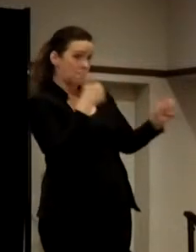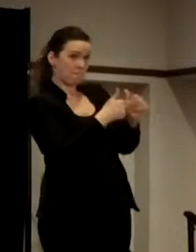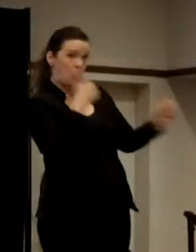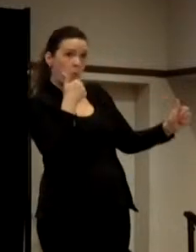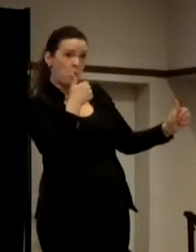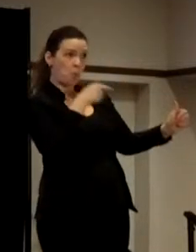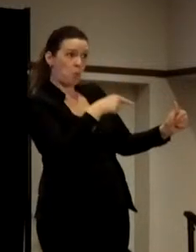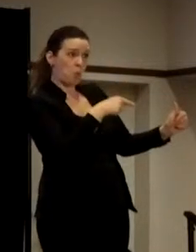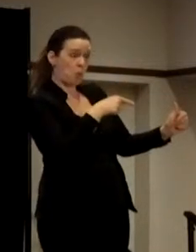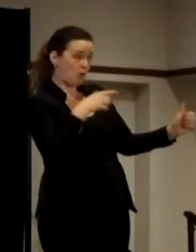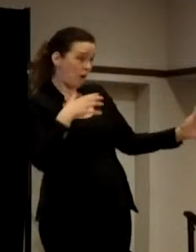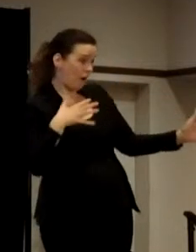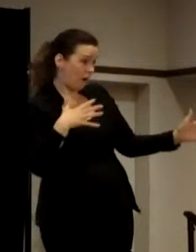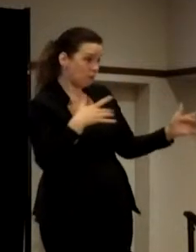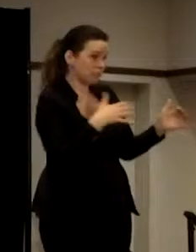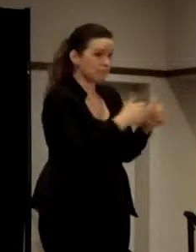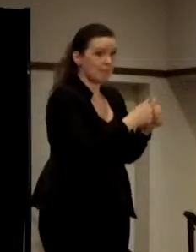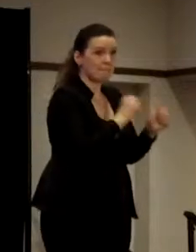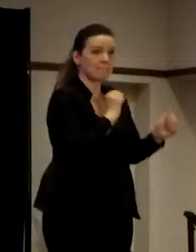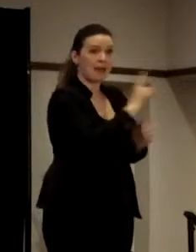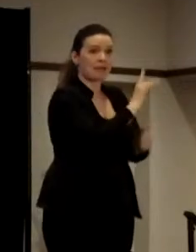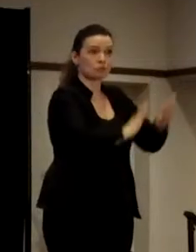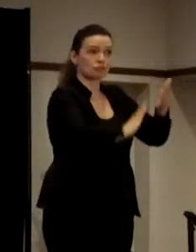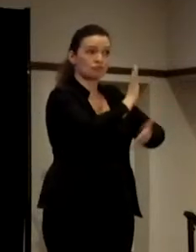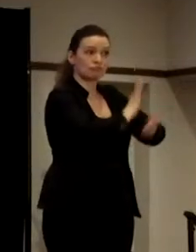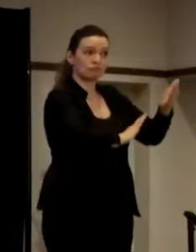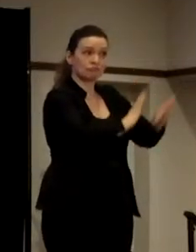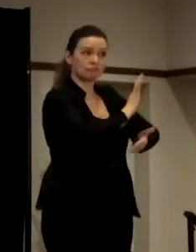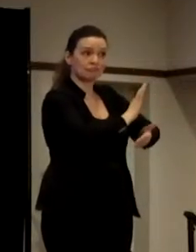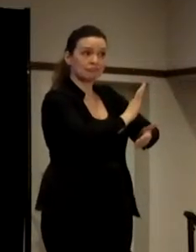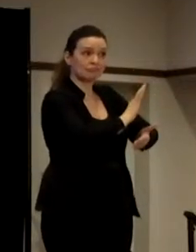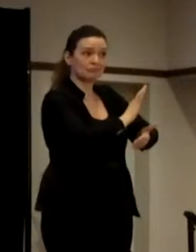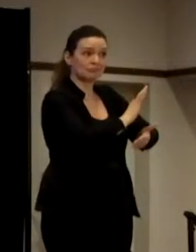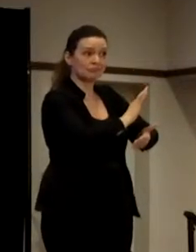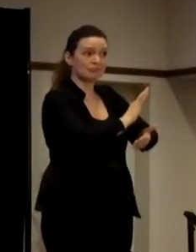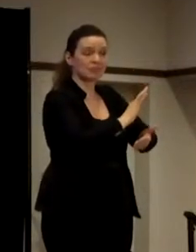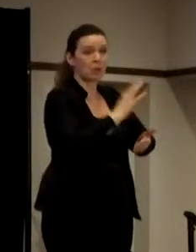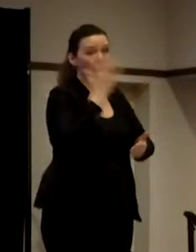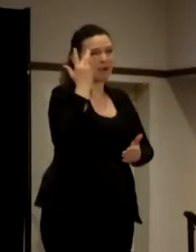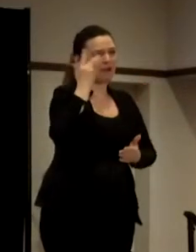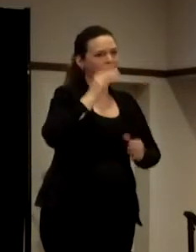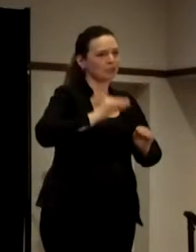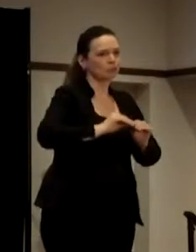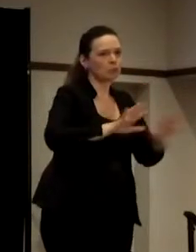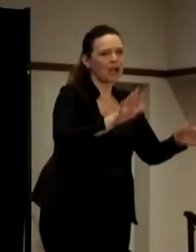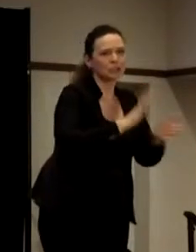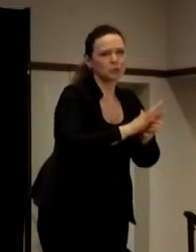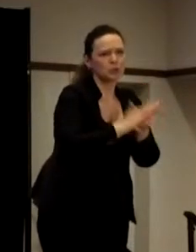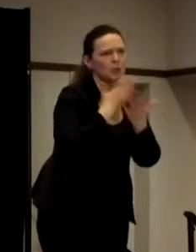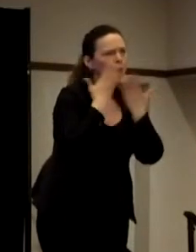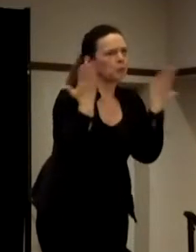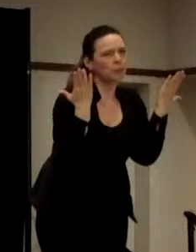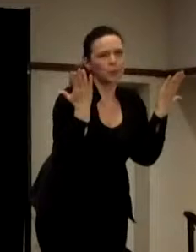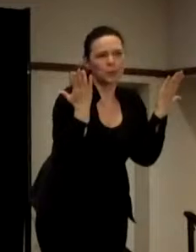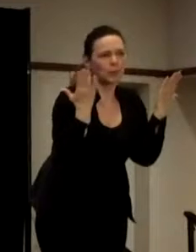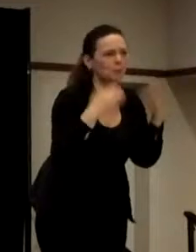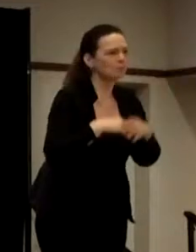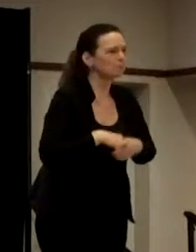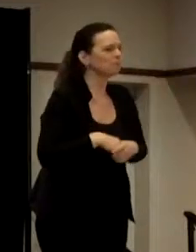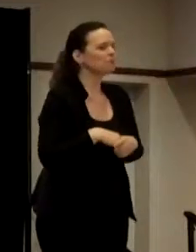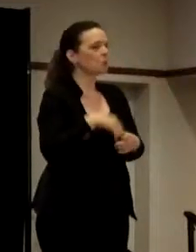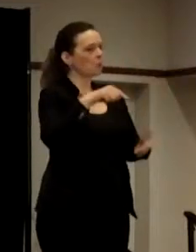we're happy that it looks like we'll be getting some partitions in this week to get out to some districts. We've ordered lots